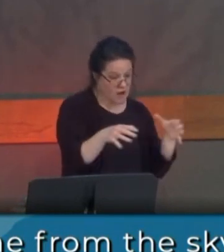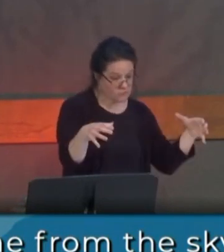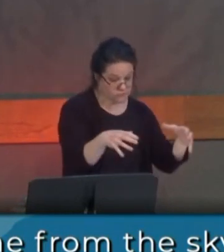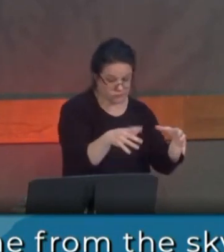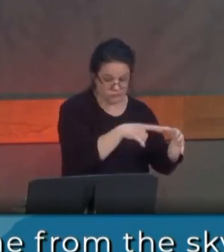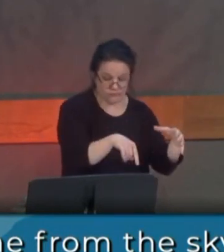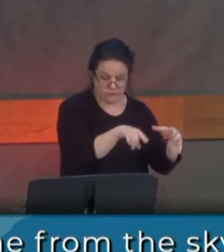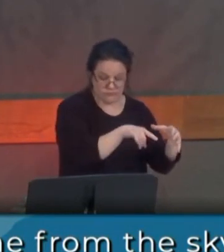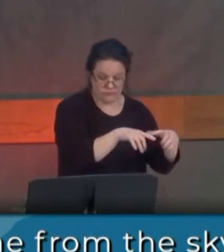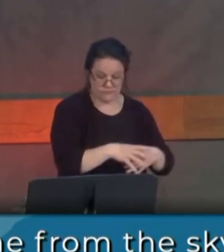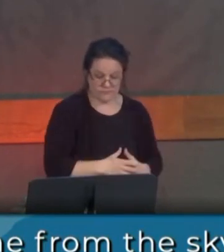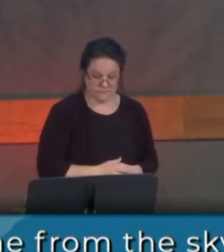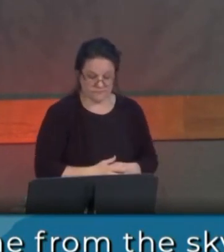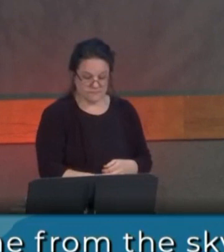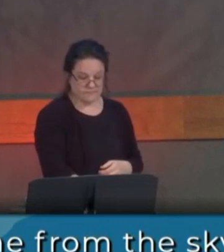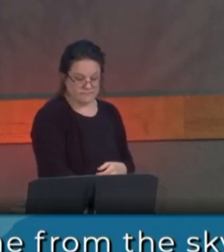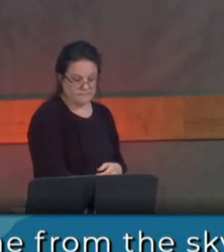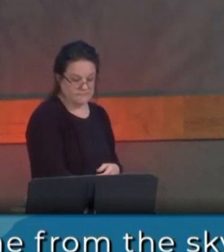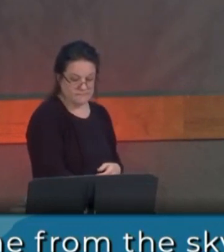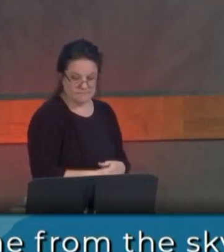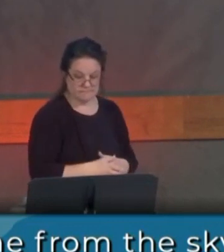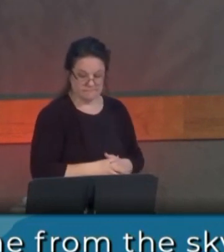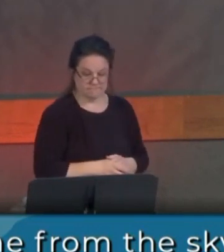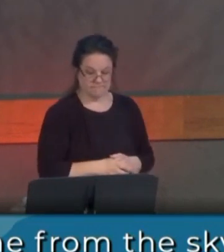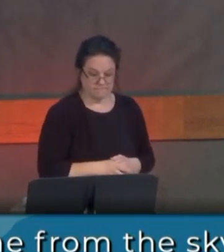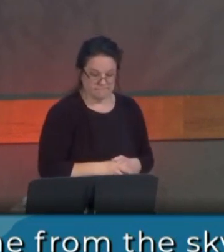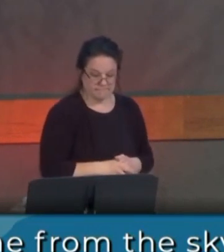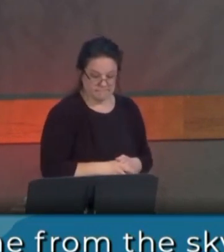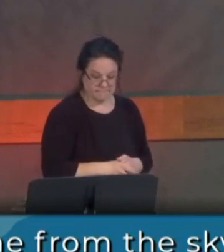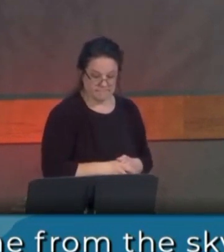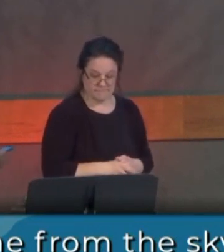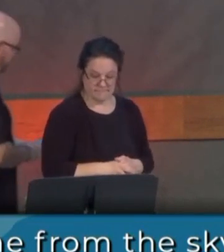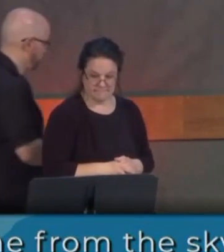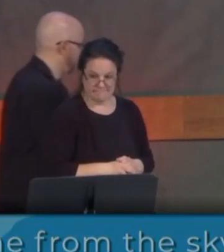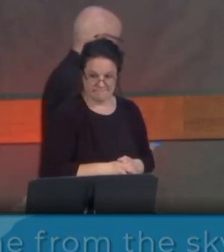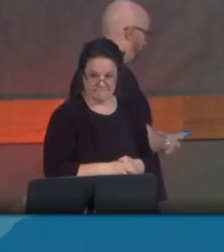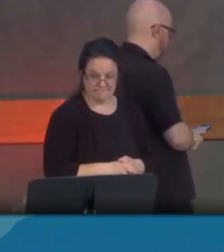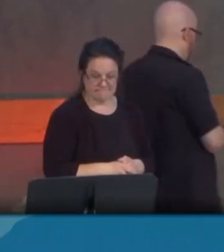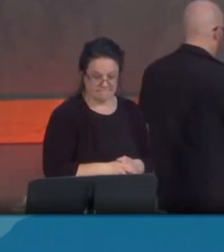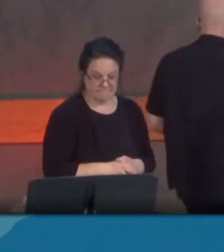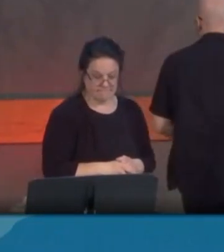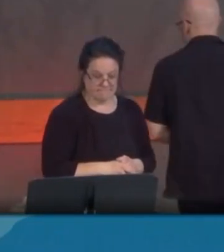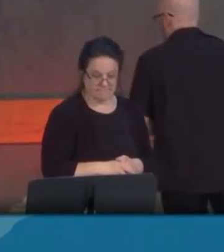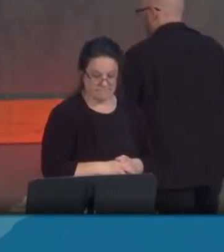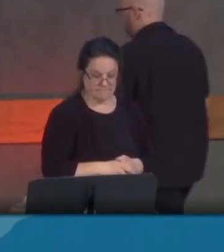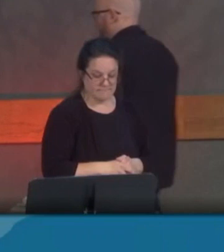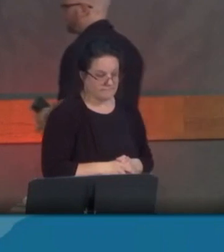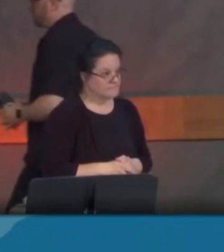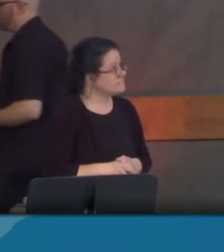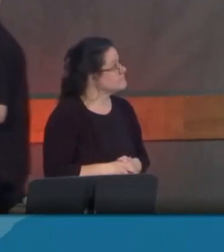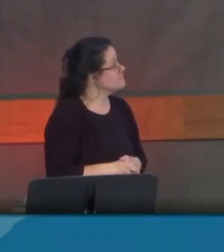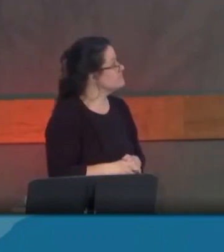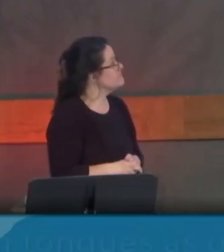was a little bit more difficult to, what should I say, the buffering, it kept buffering. Oh, here we go, we're switching